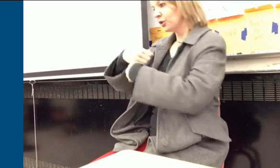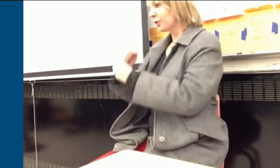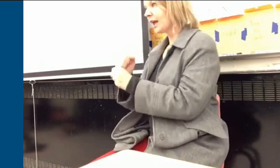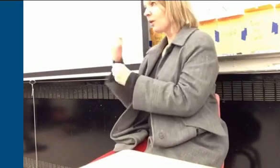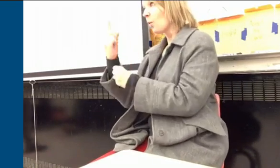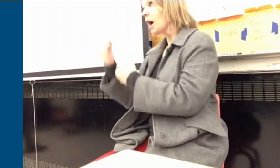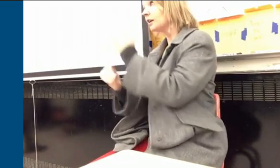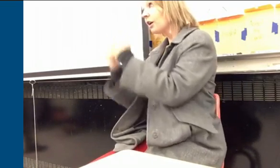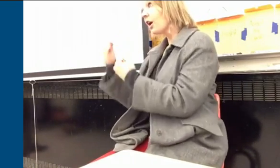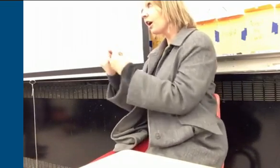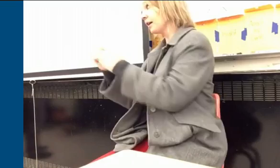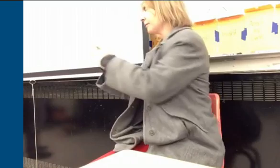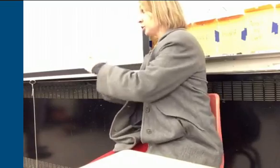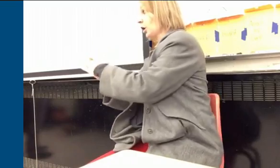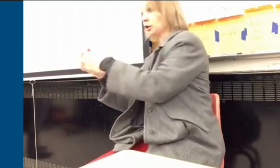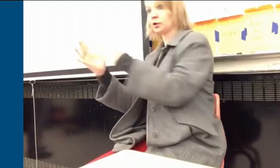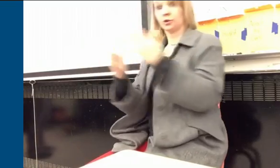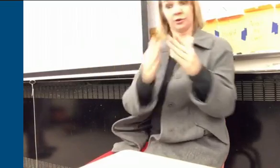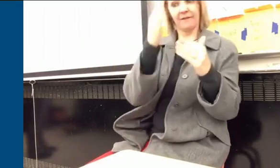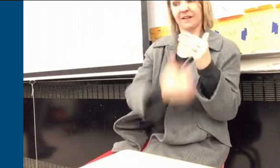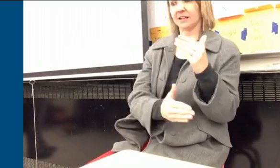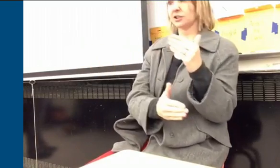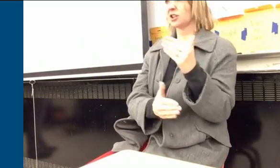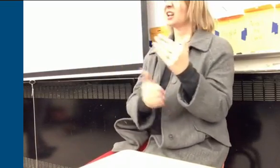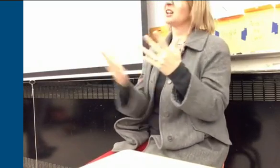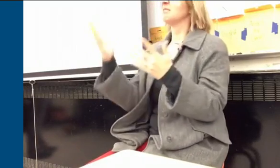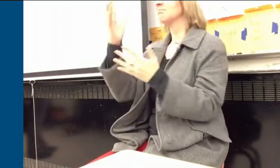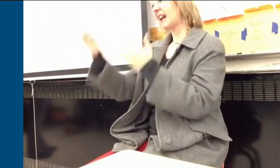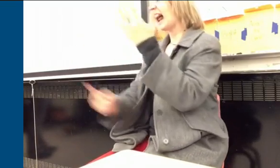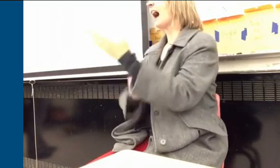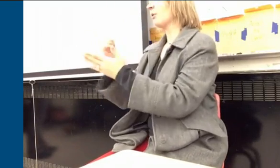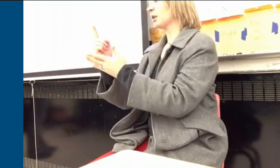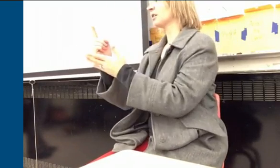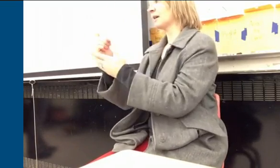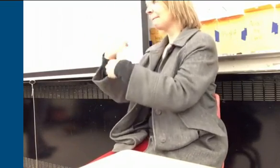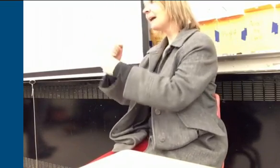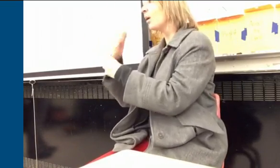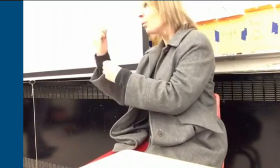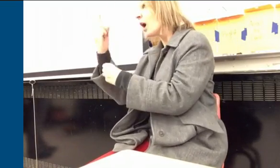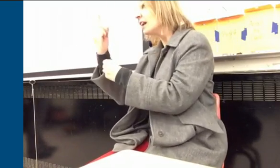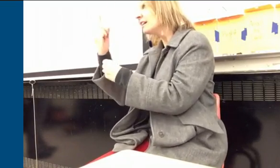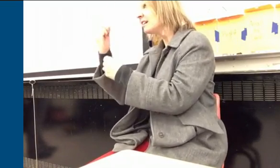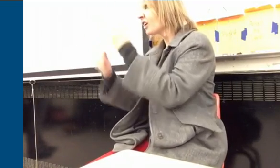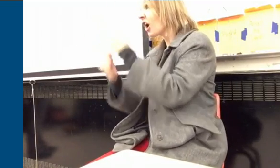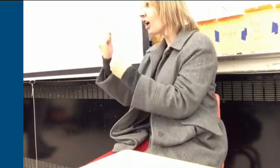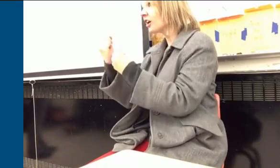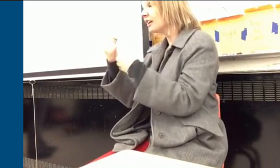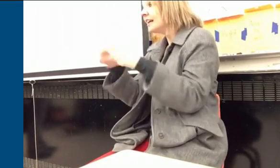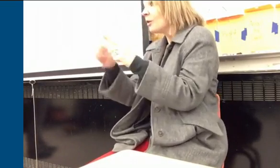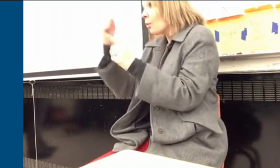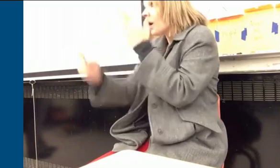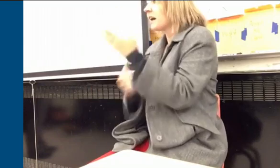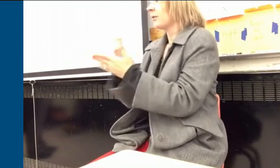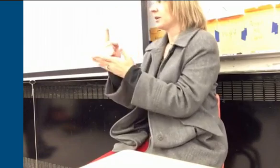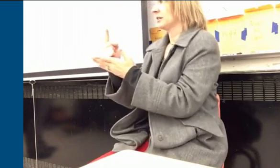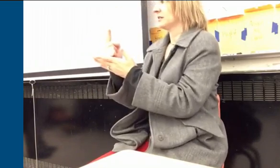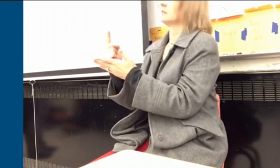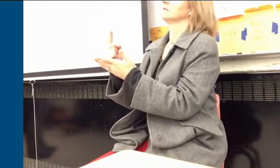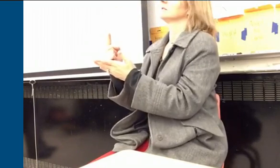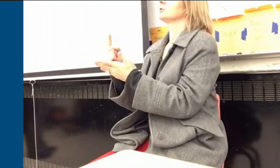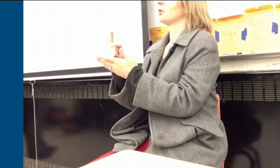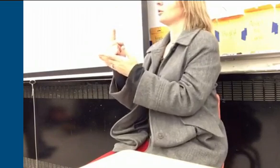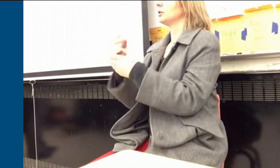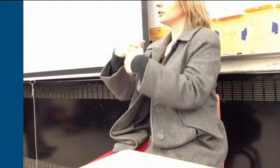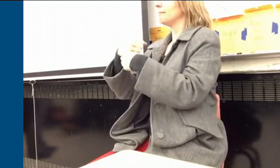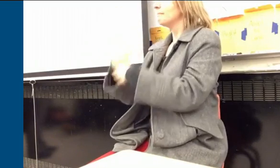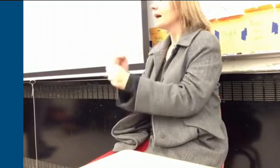one of these cars from start to finish in only about an hour. So all of a sudden, you are massively increasing the ability to be able to create